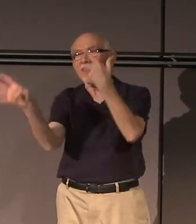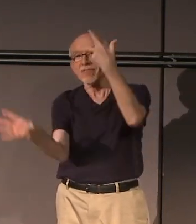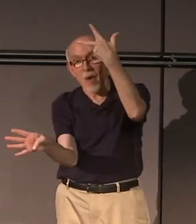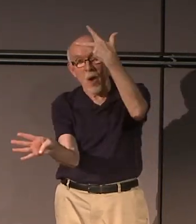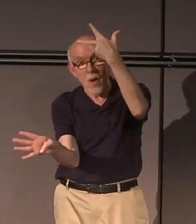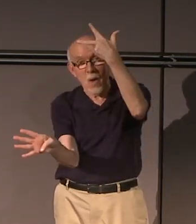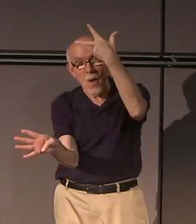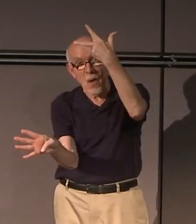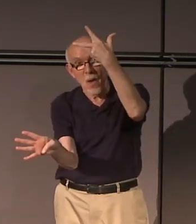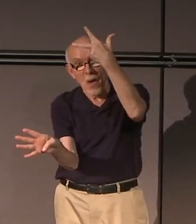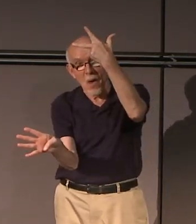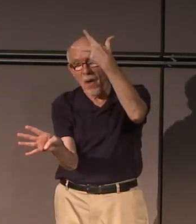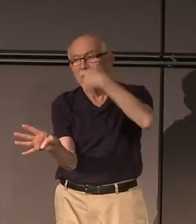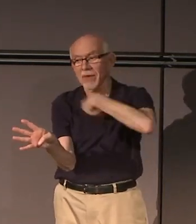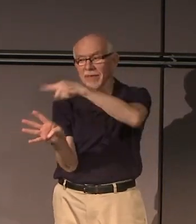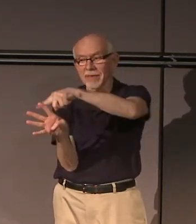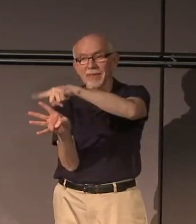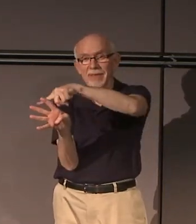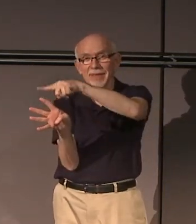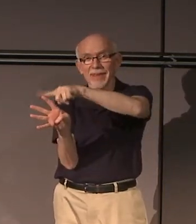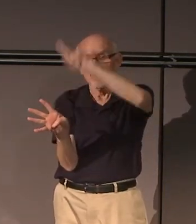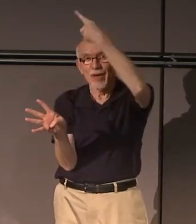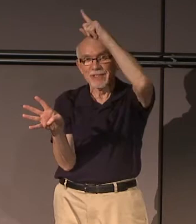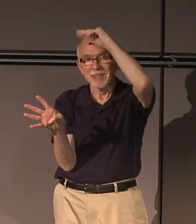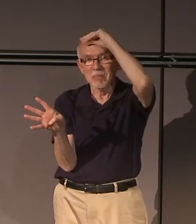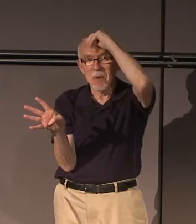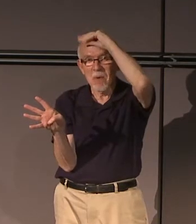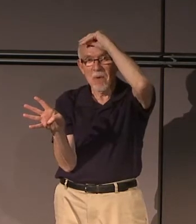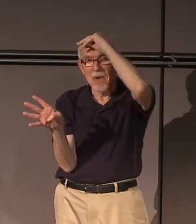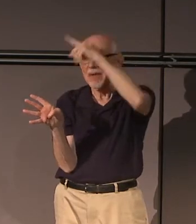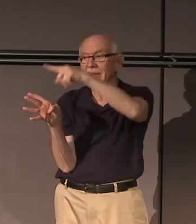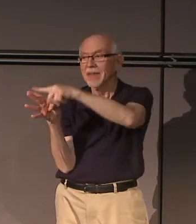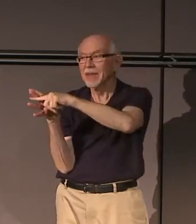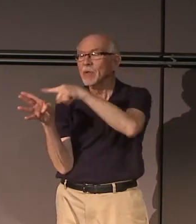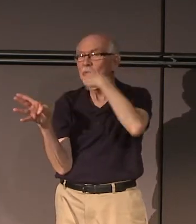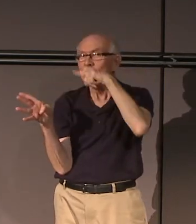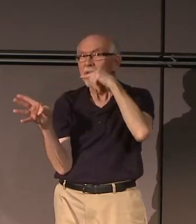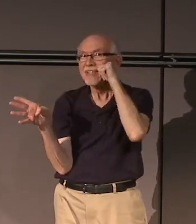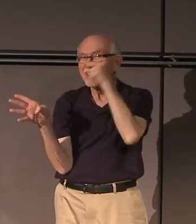I was born 10 years after my older deaf sister.